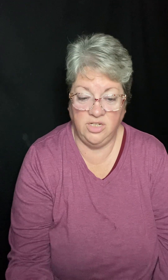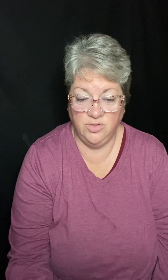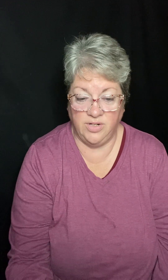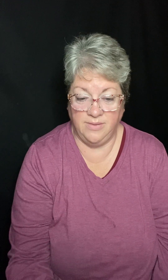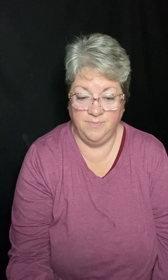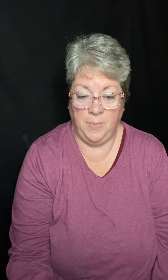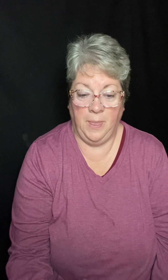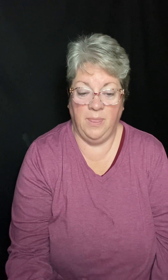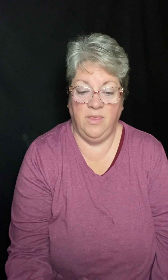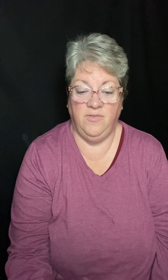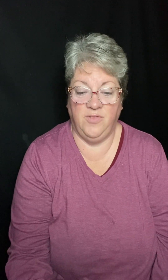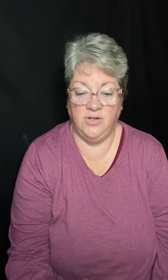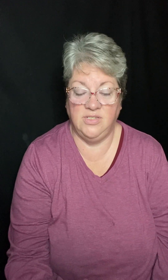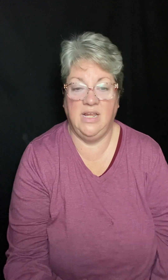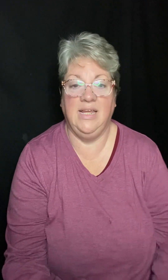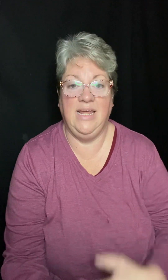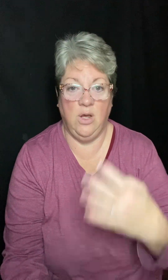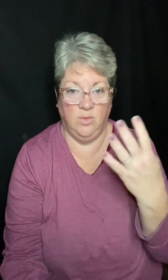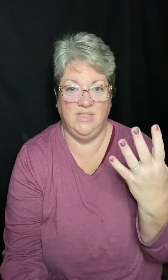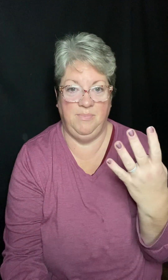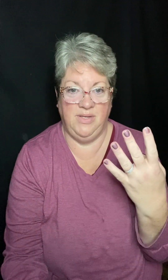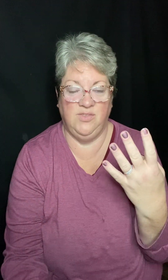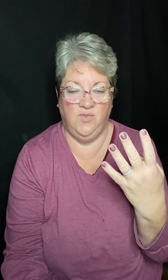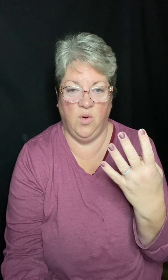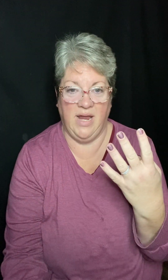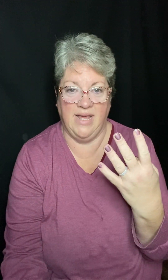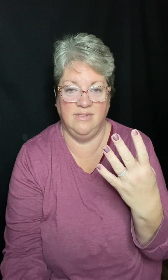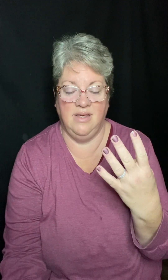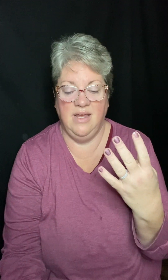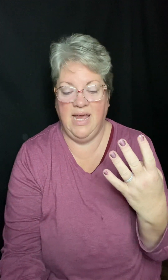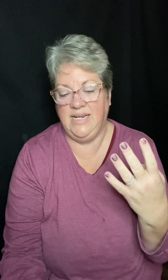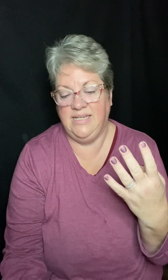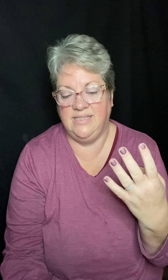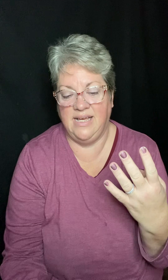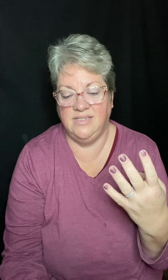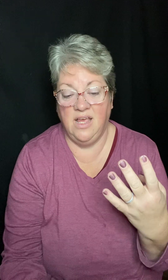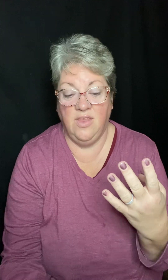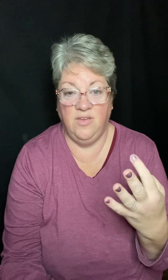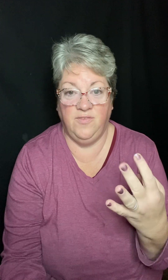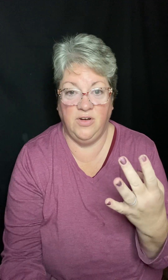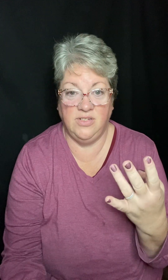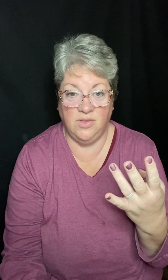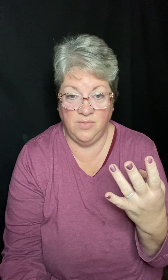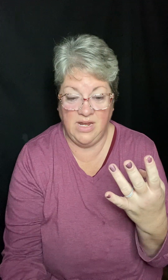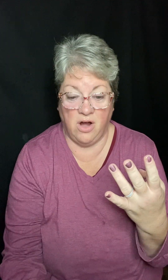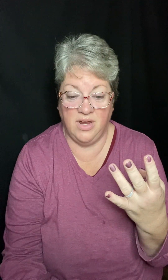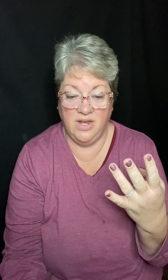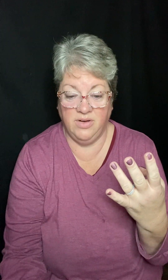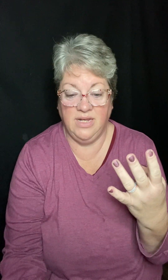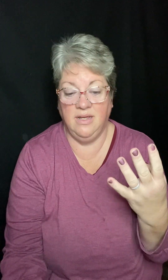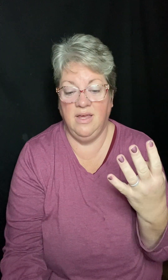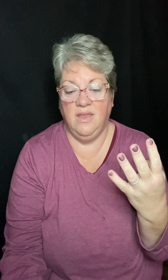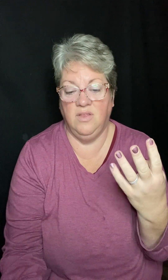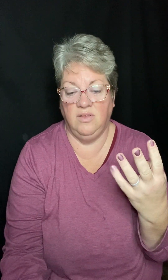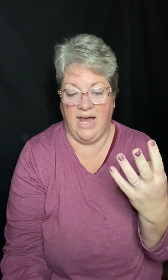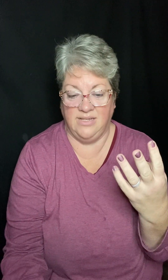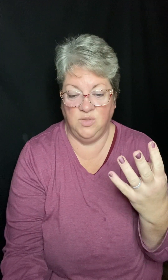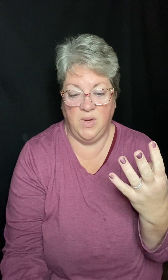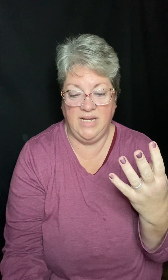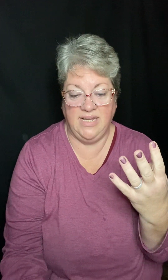children. The first, he holds up his forehand, and he says, the first 3 are hearing, the last one is